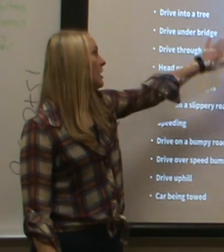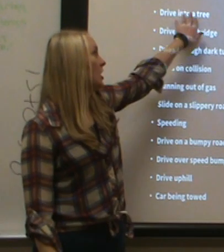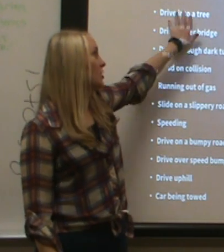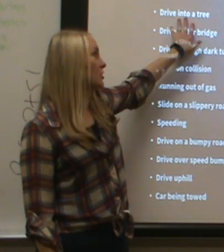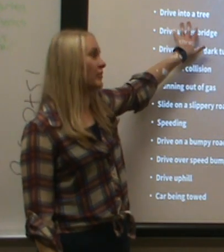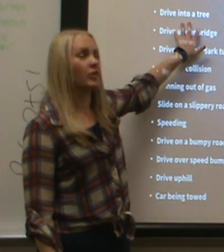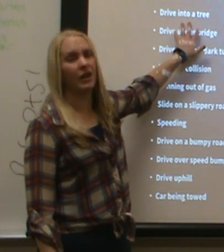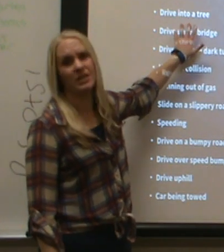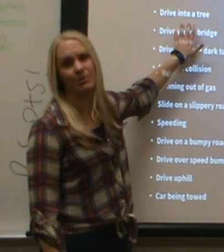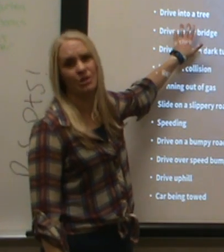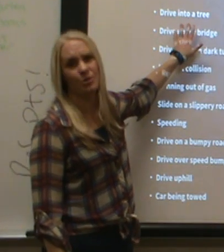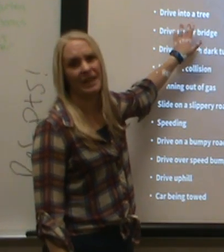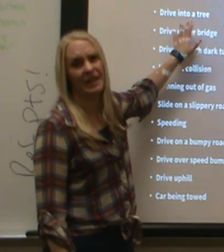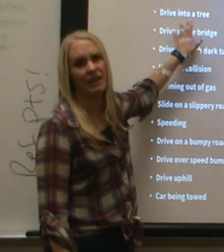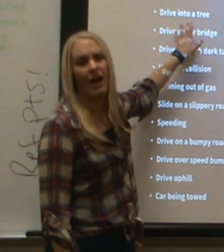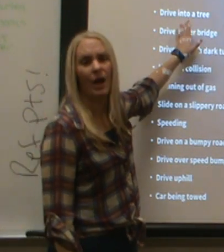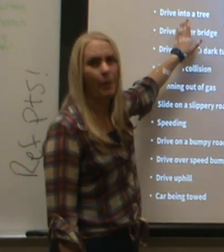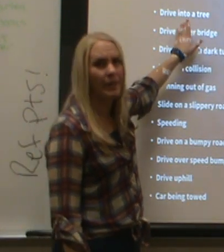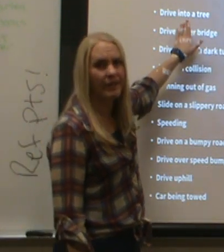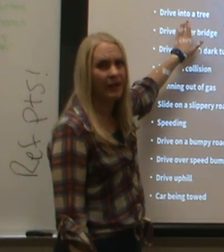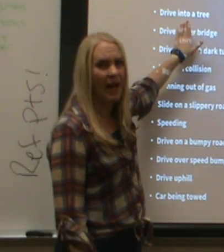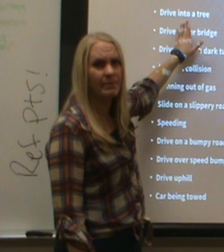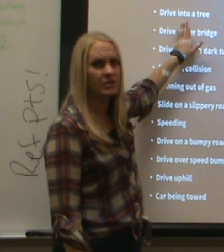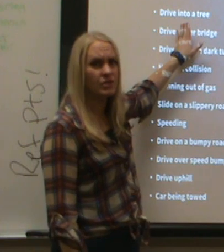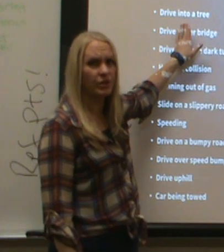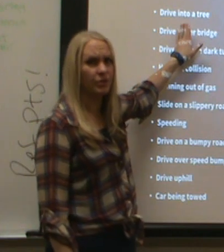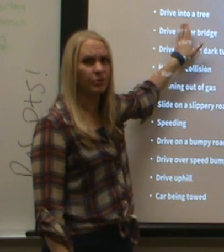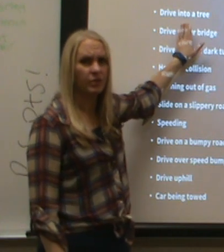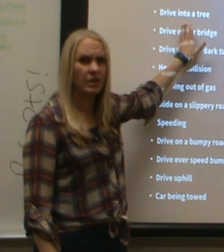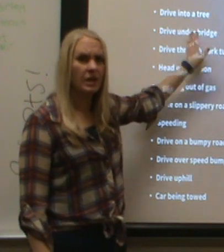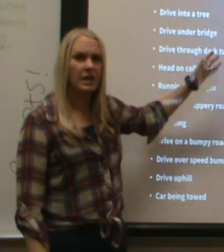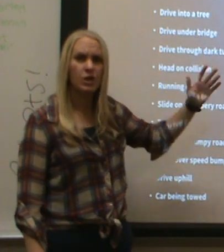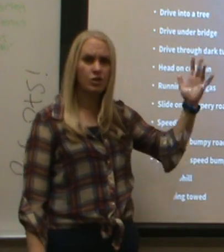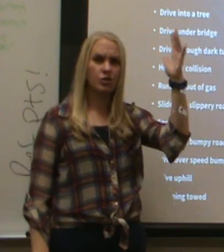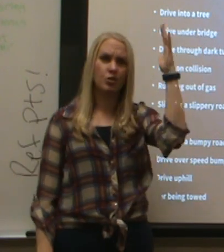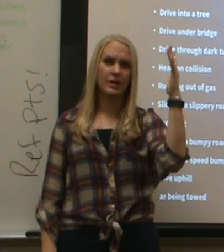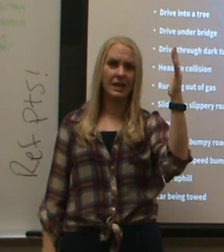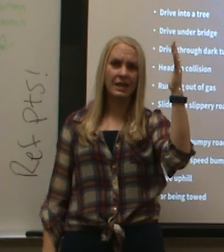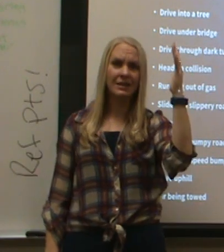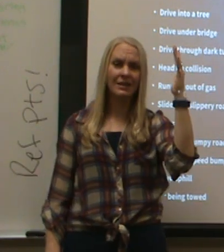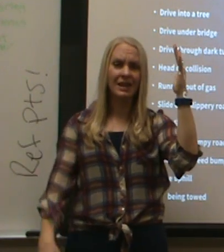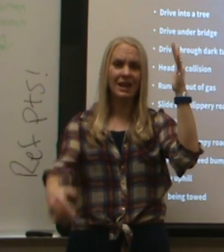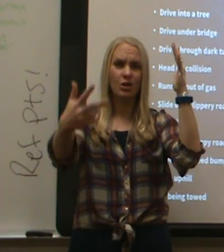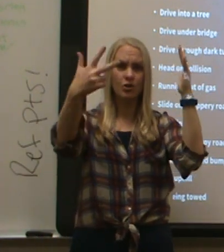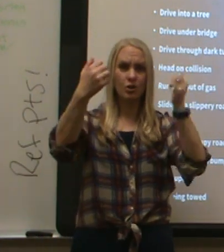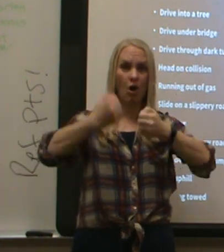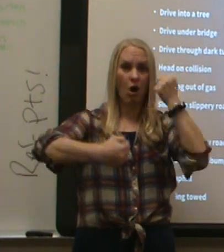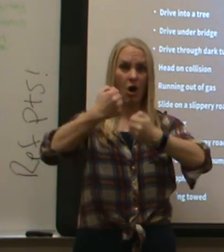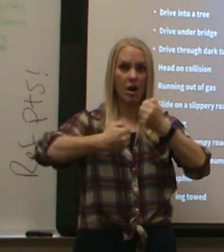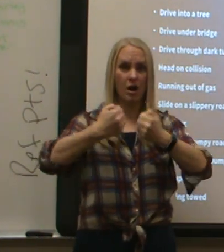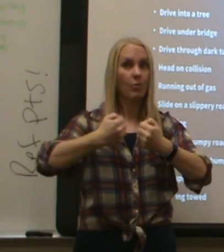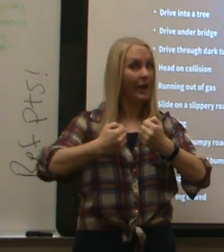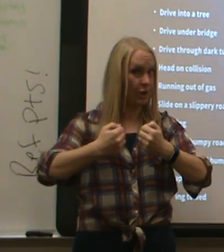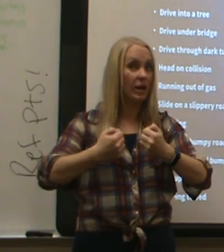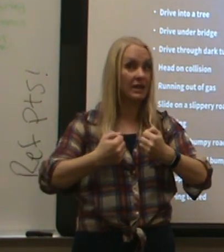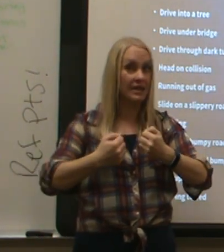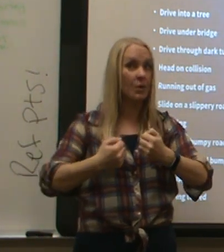You drive your car into a tree. I hope that never happens to you. Here's your tree. Here's your car, right? You gotta say what it